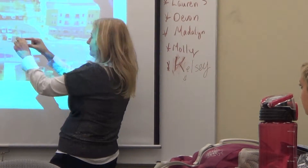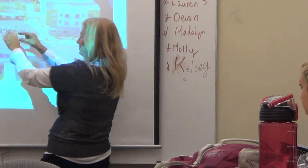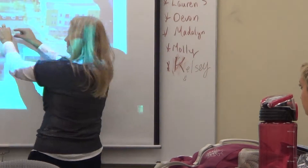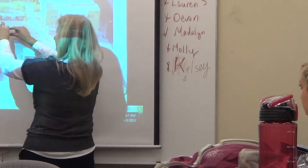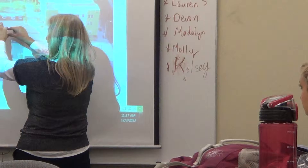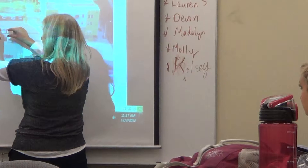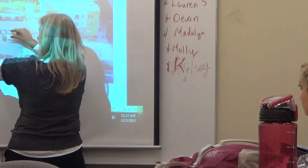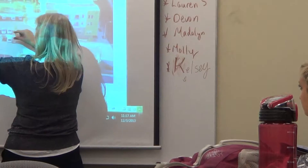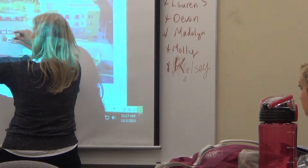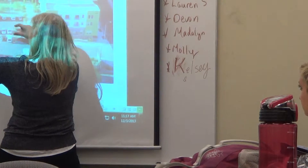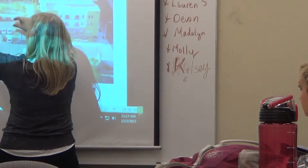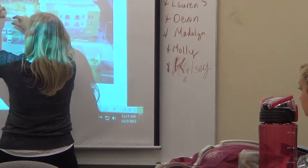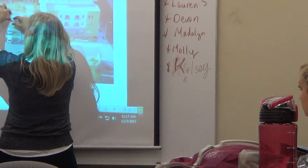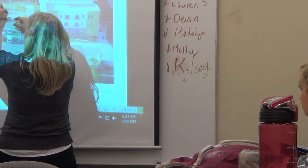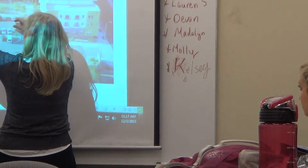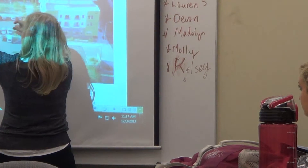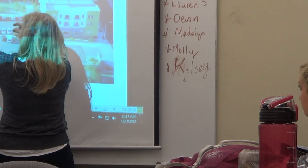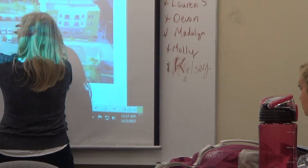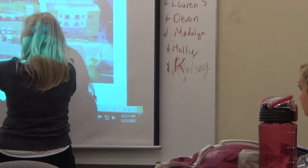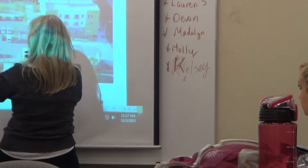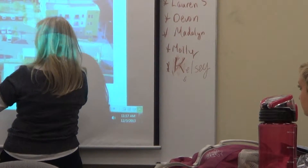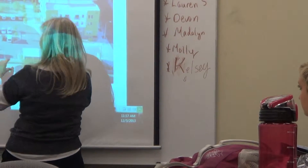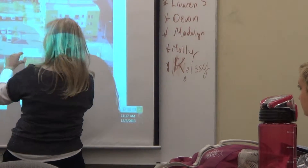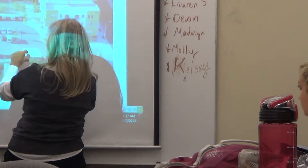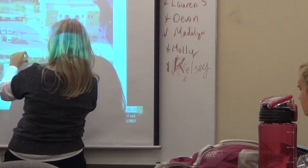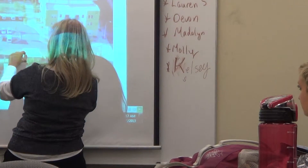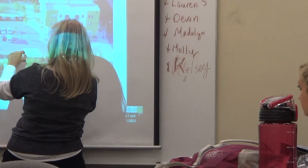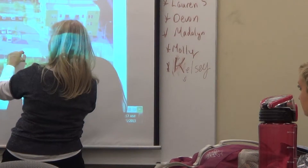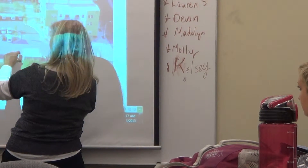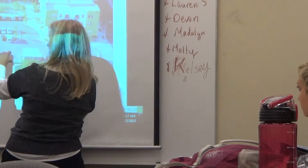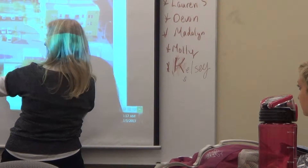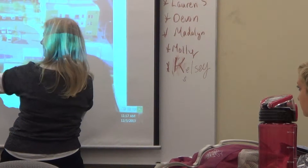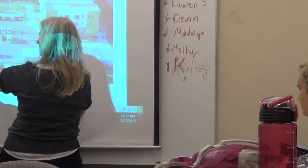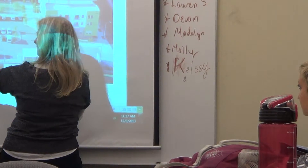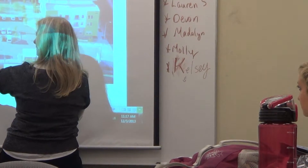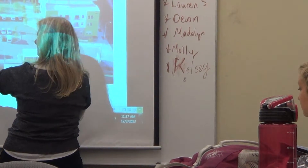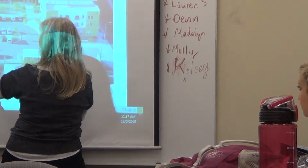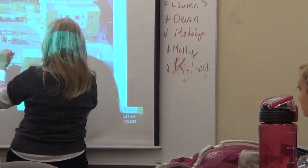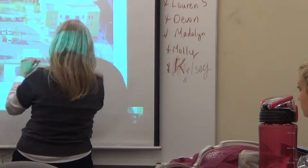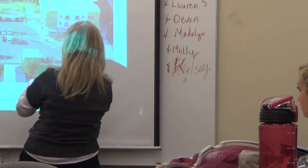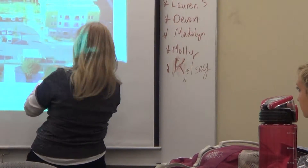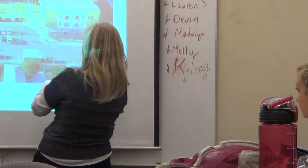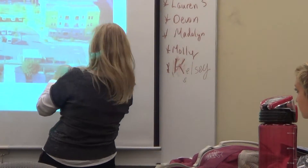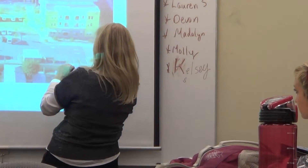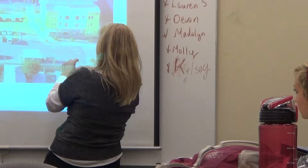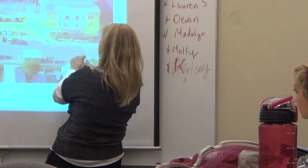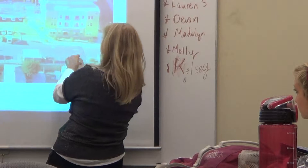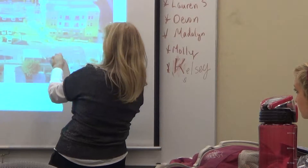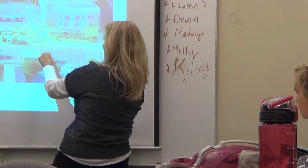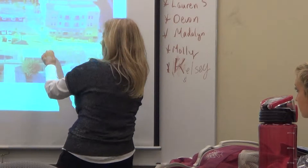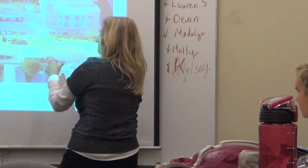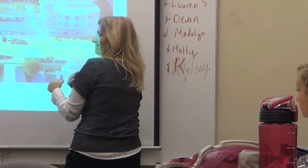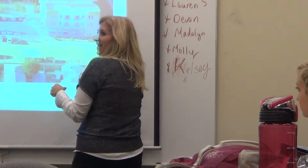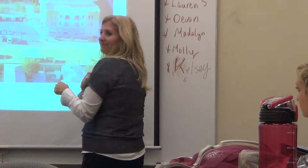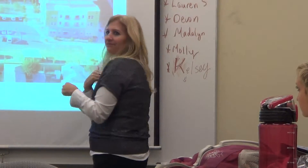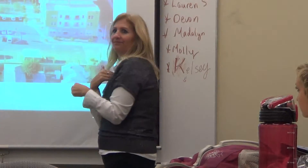You see, we do have some carports here in the parking lot. They're not in this picture, but they were added.